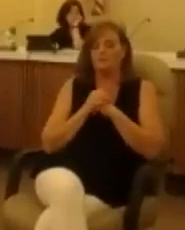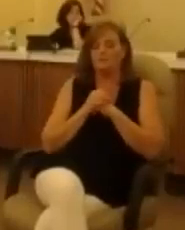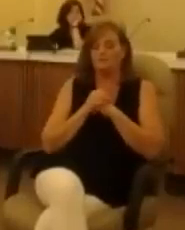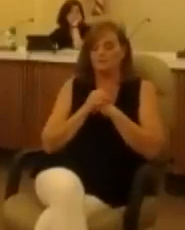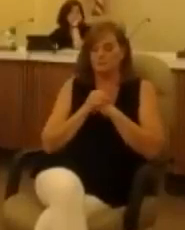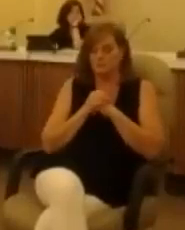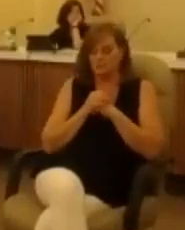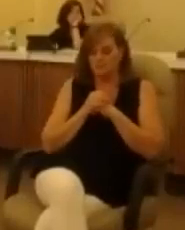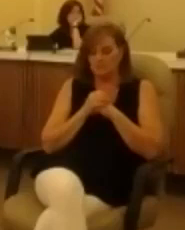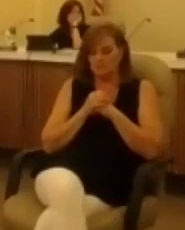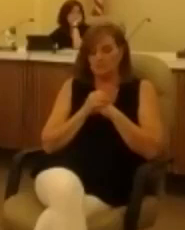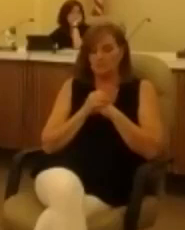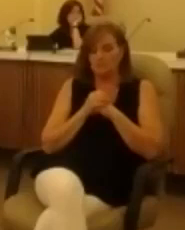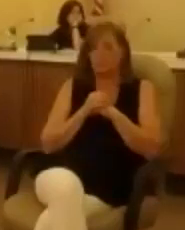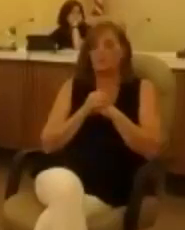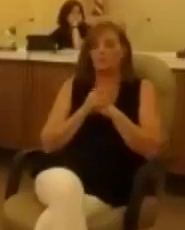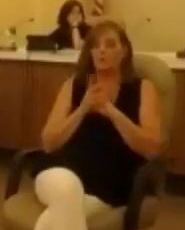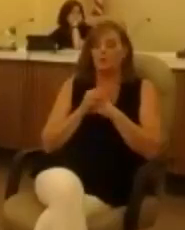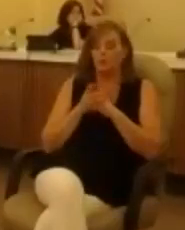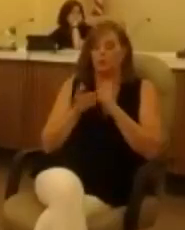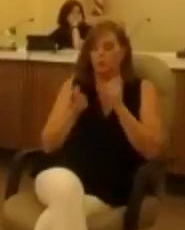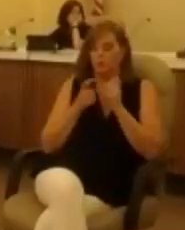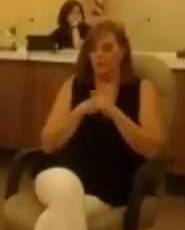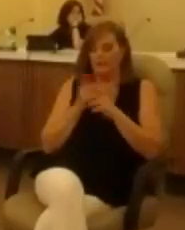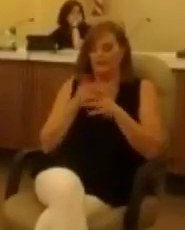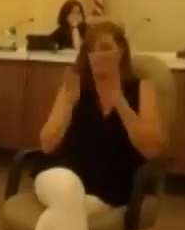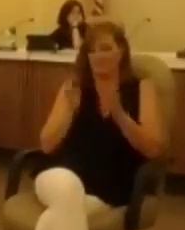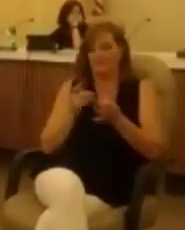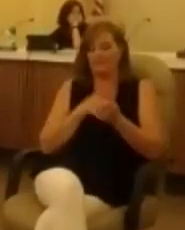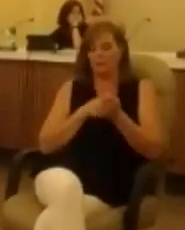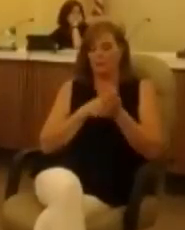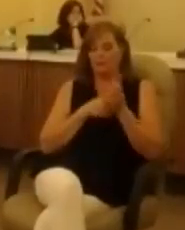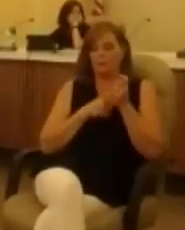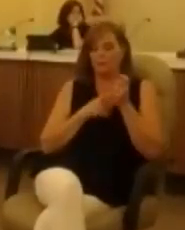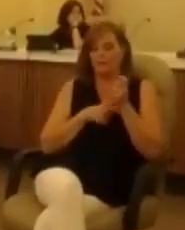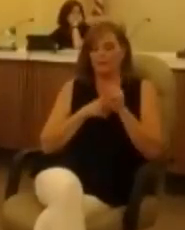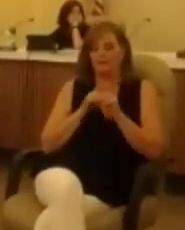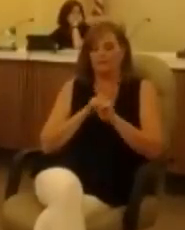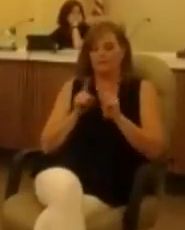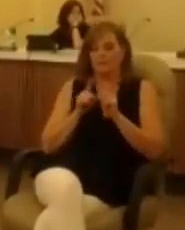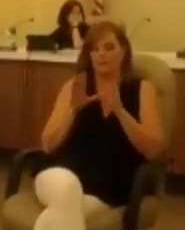altered meeting schedule that we talked about last meeting,